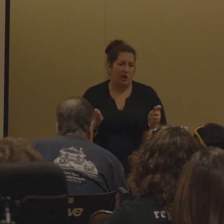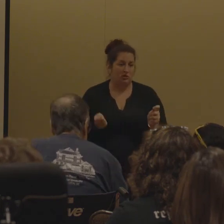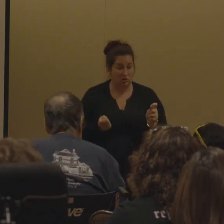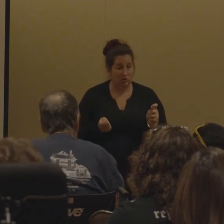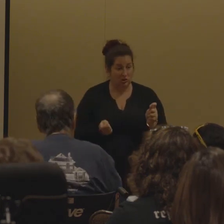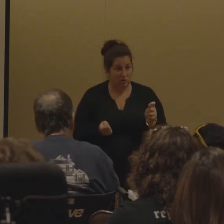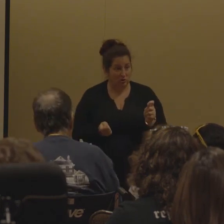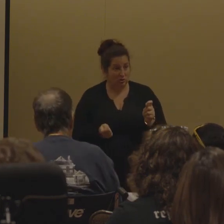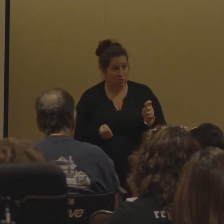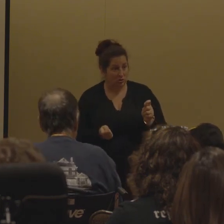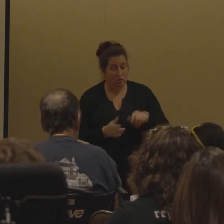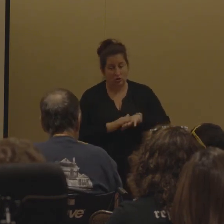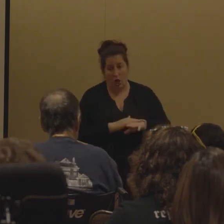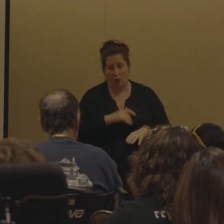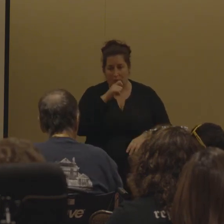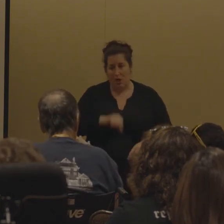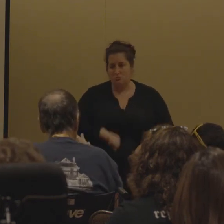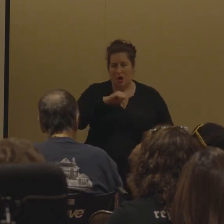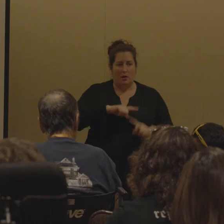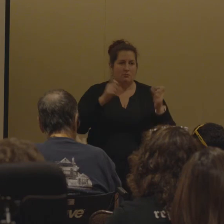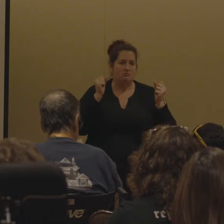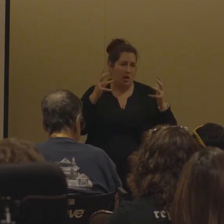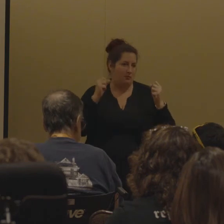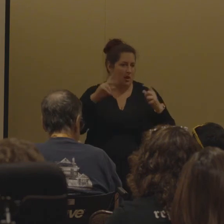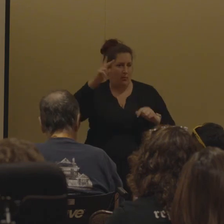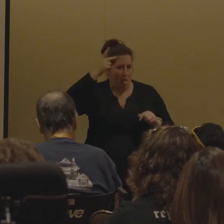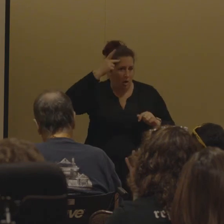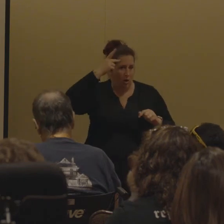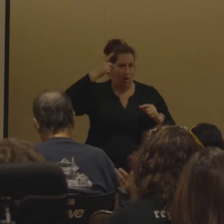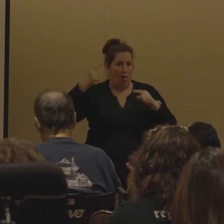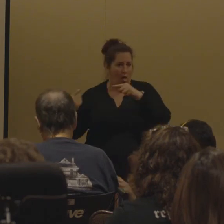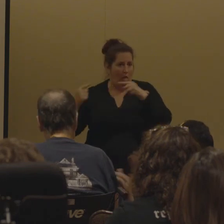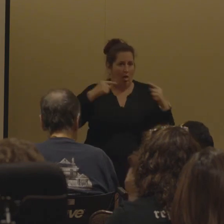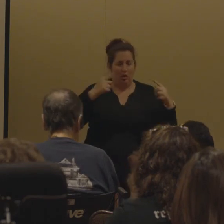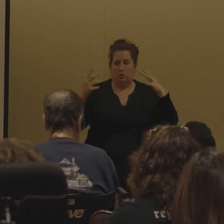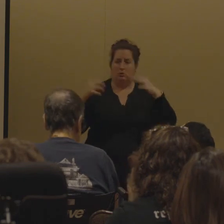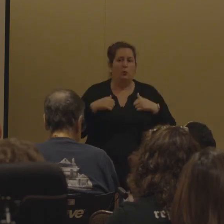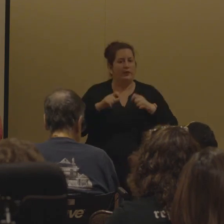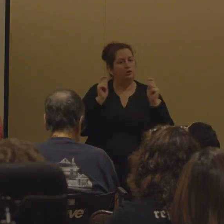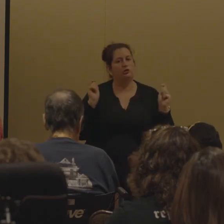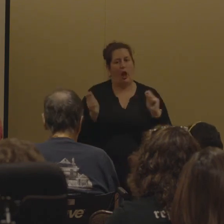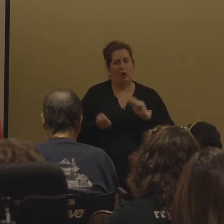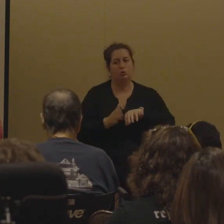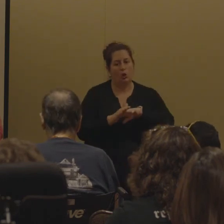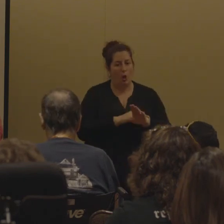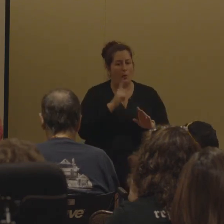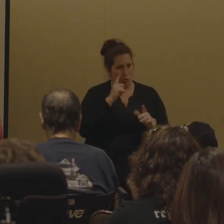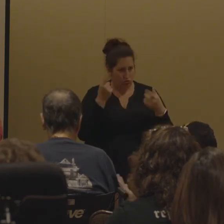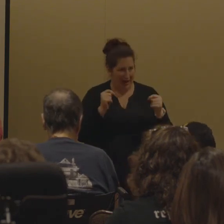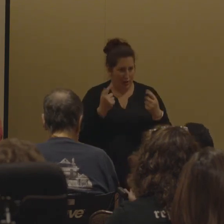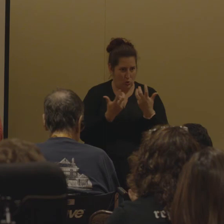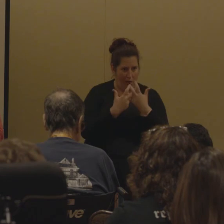That's not something I'm proud of, but there's so many bureaucratic levels, we change slowly. But that's something we're trying